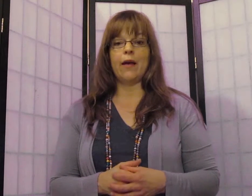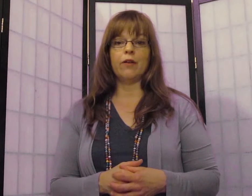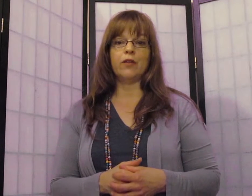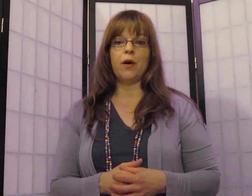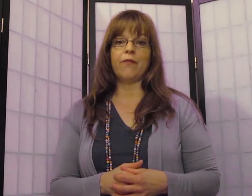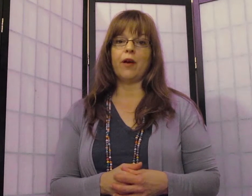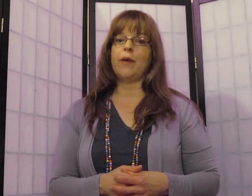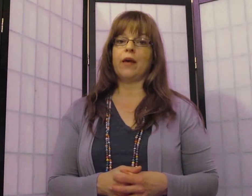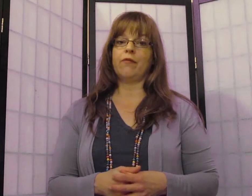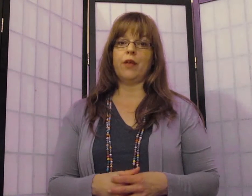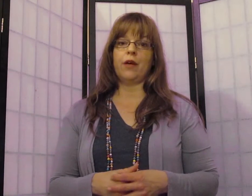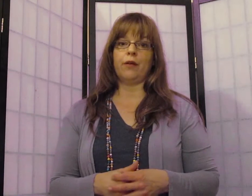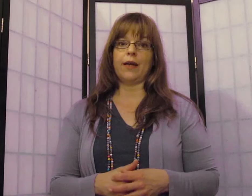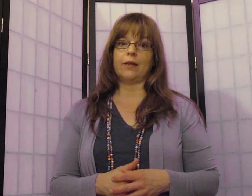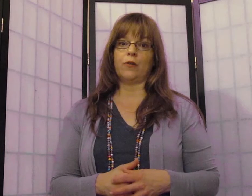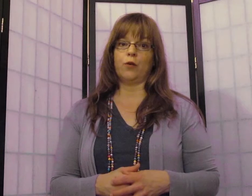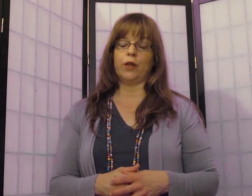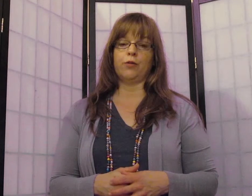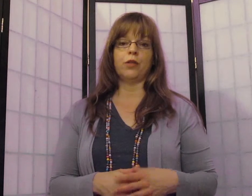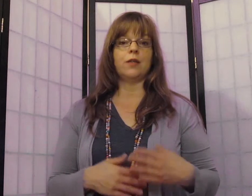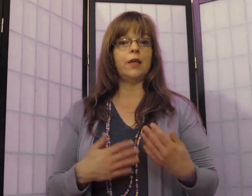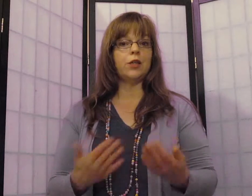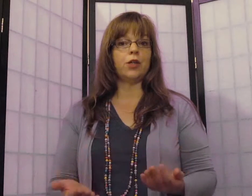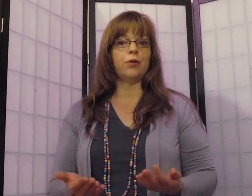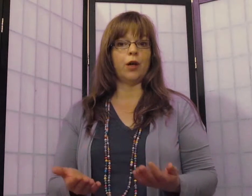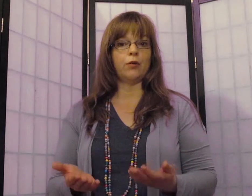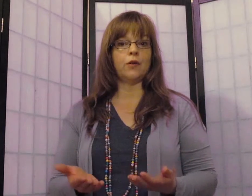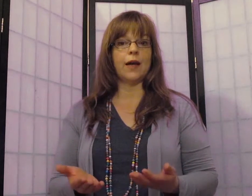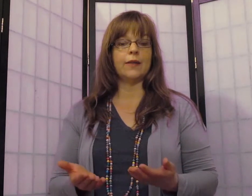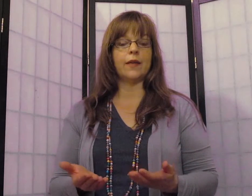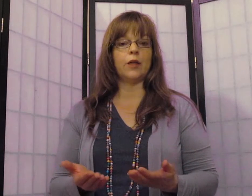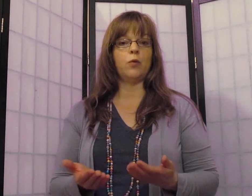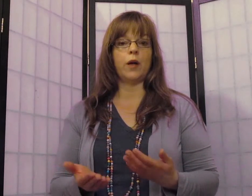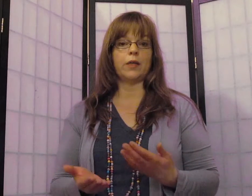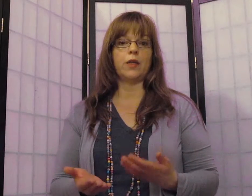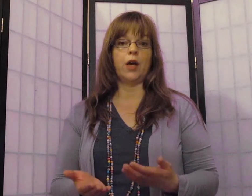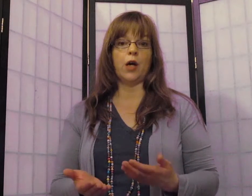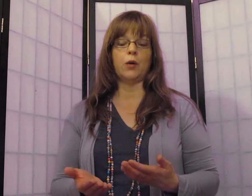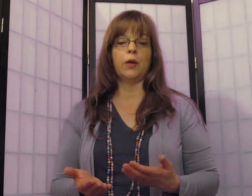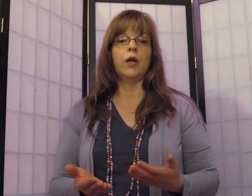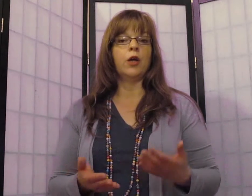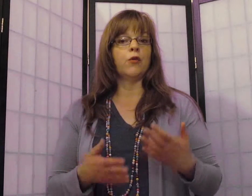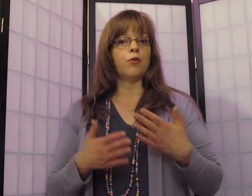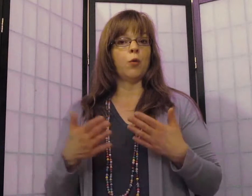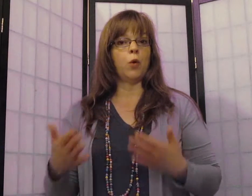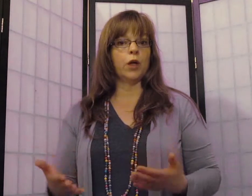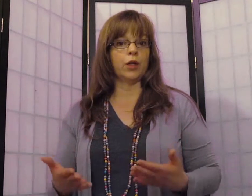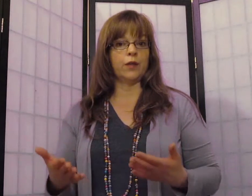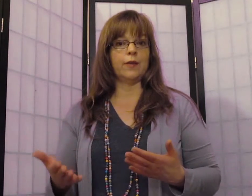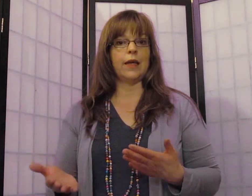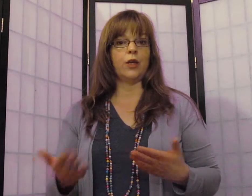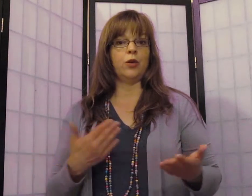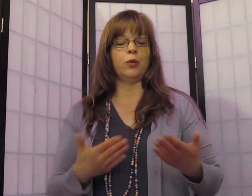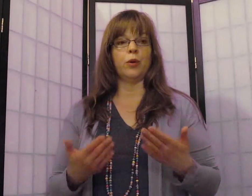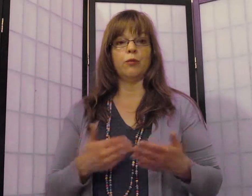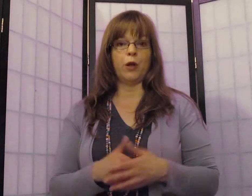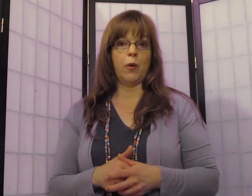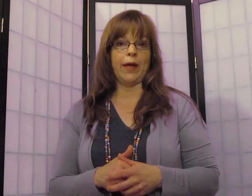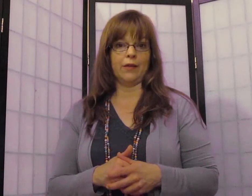so often I'll make a video like this for you to teach you those signs that you want to know for words that you request.